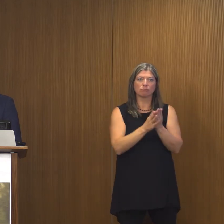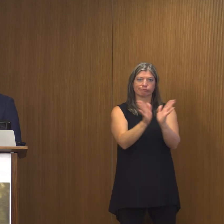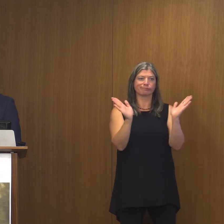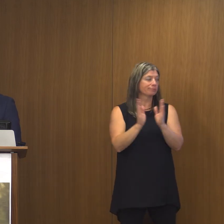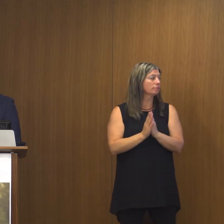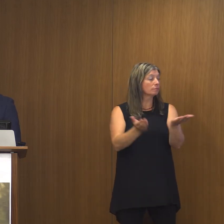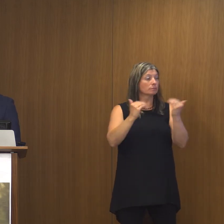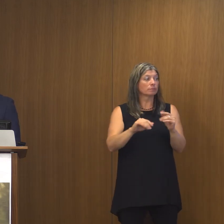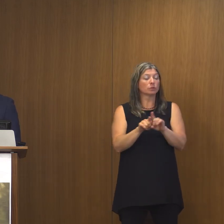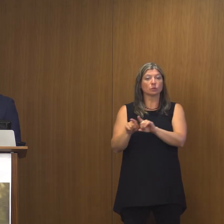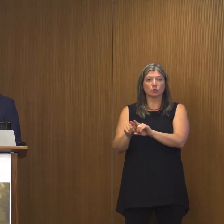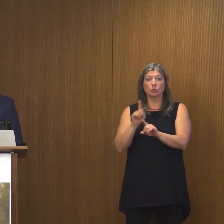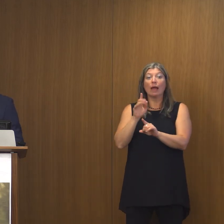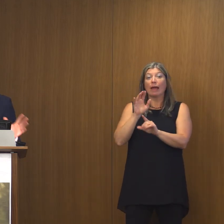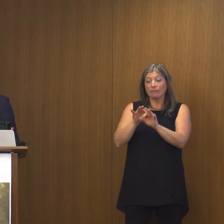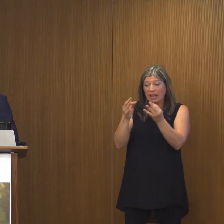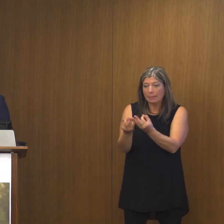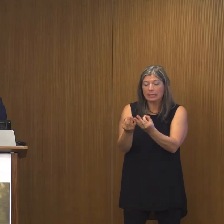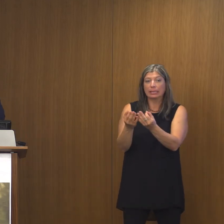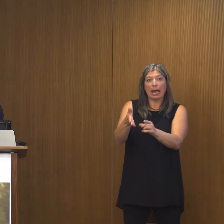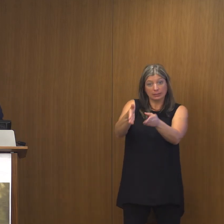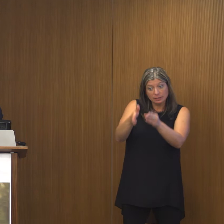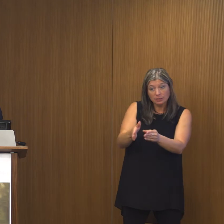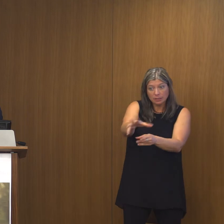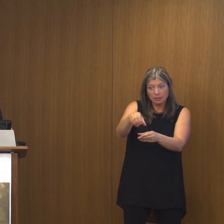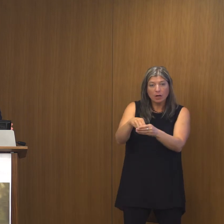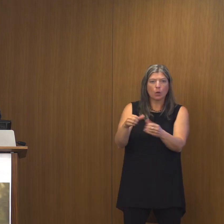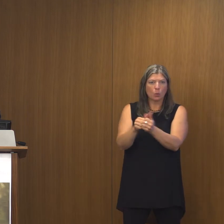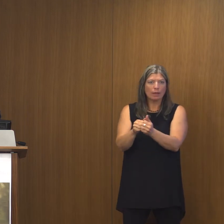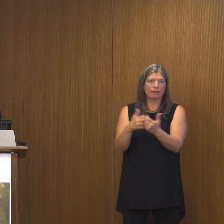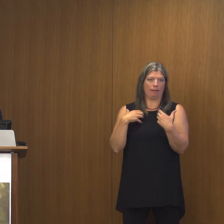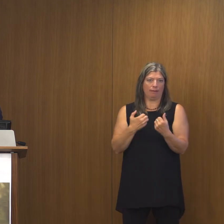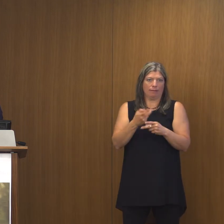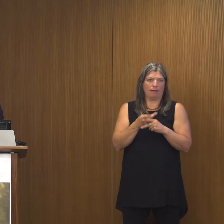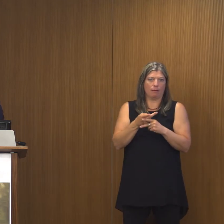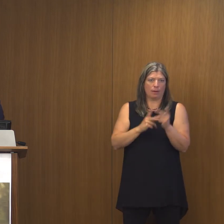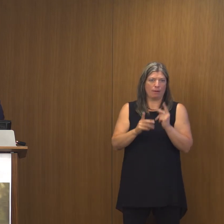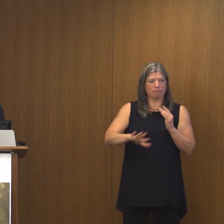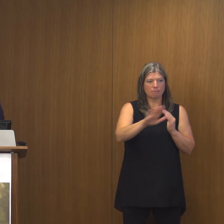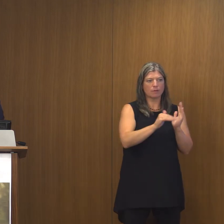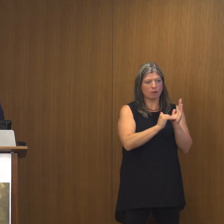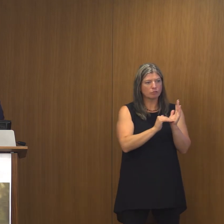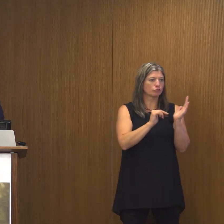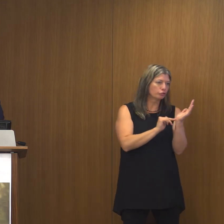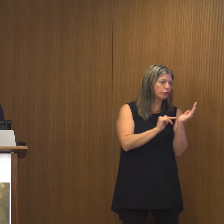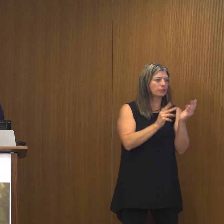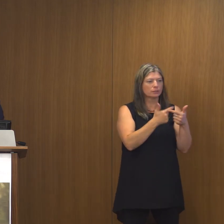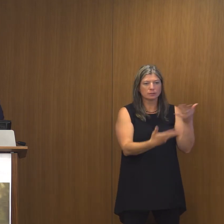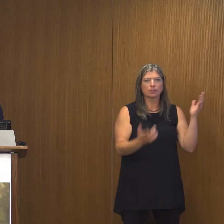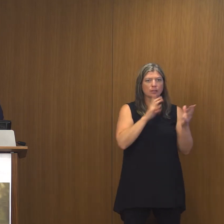providers during decision-making. So that's a high-level overview. We're happy to give more information, a policy brief that we